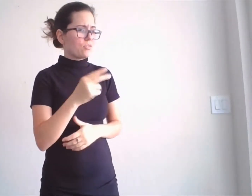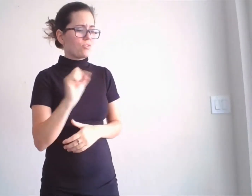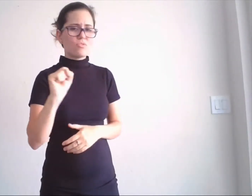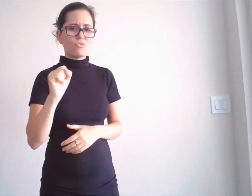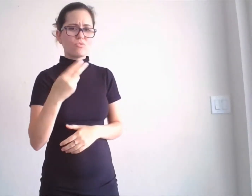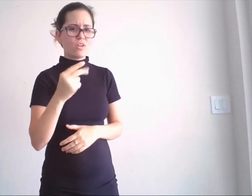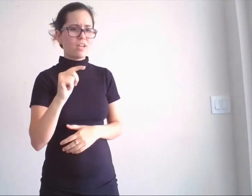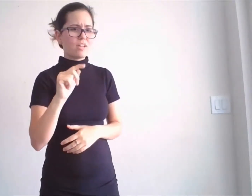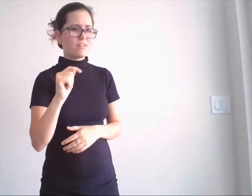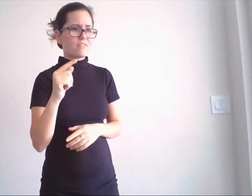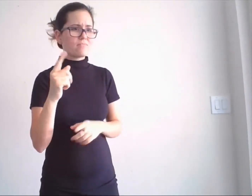to lovemaking,